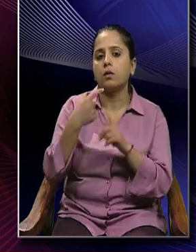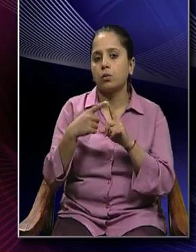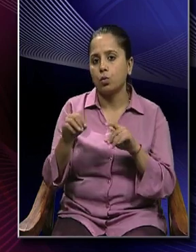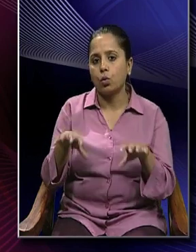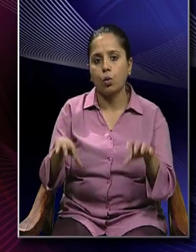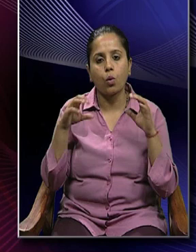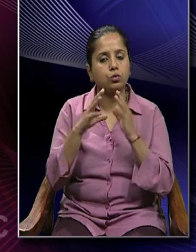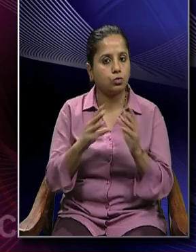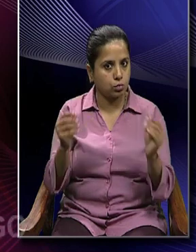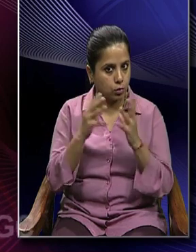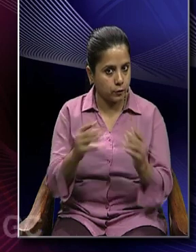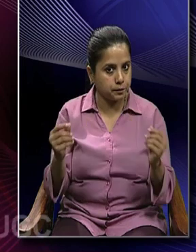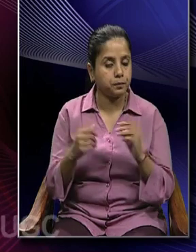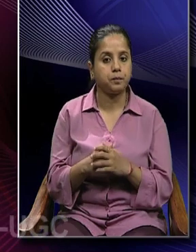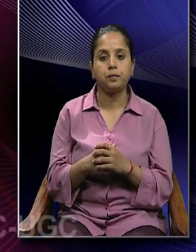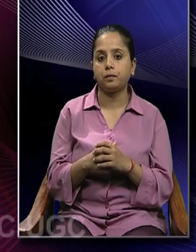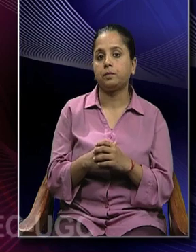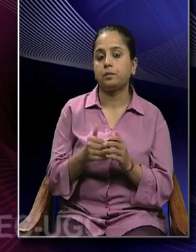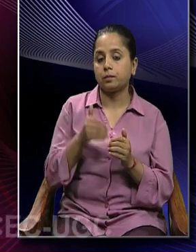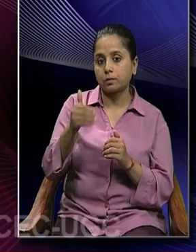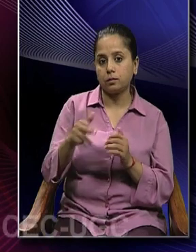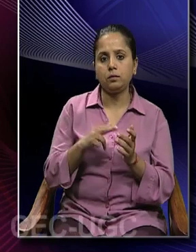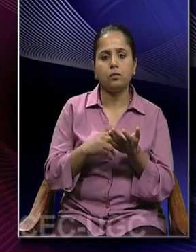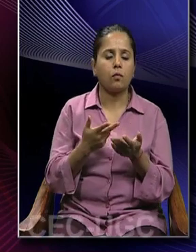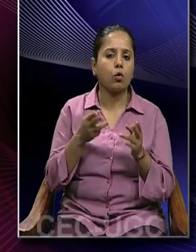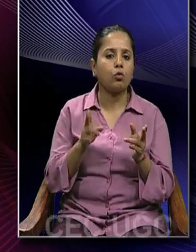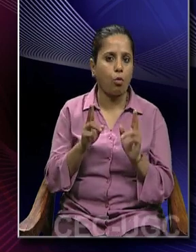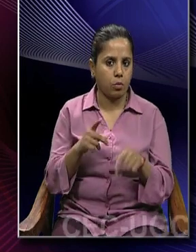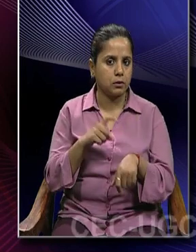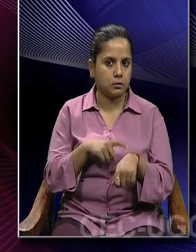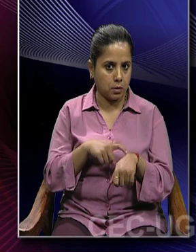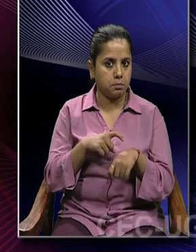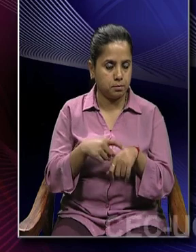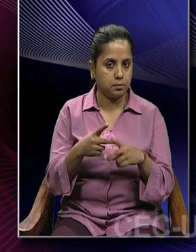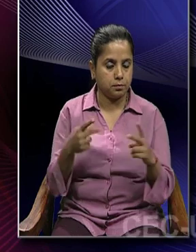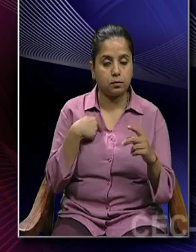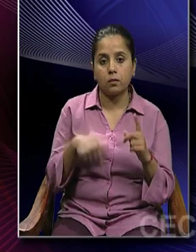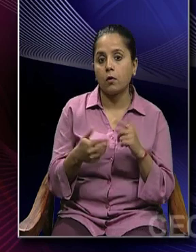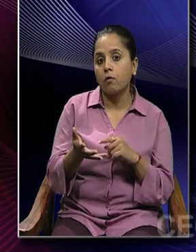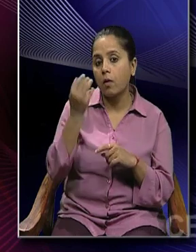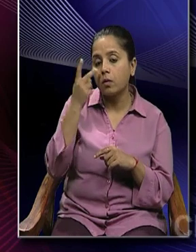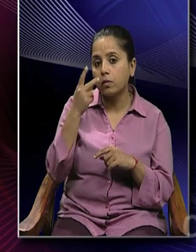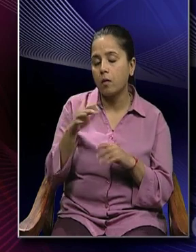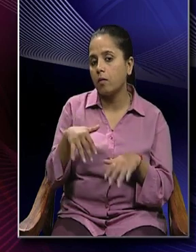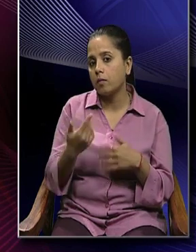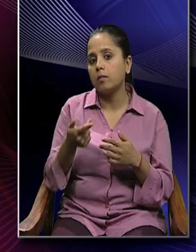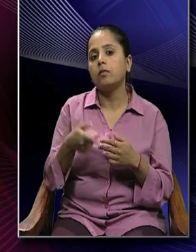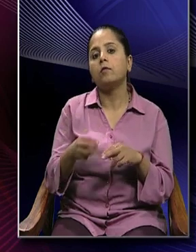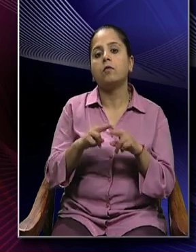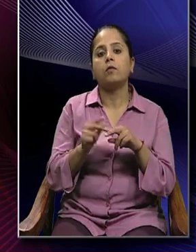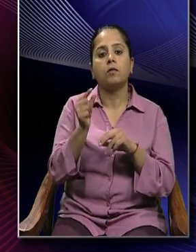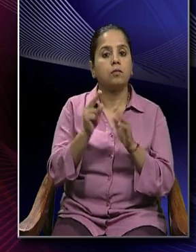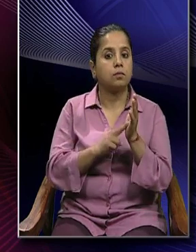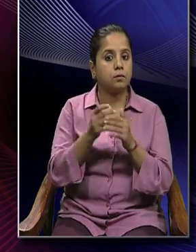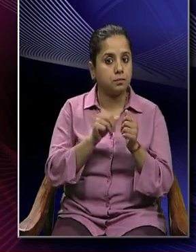remedies, and during the normal times. And we find that how fundamental rights,